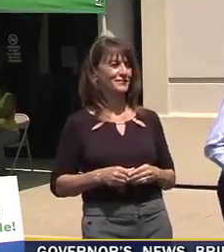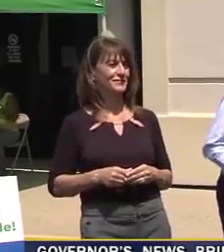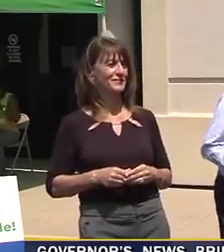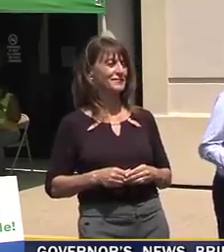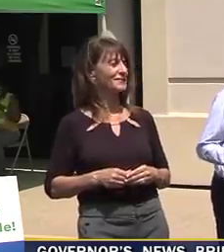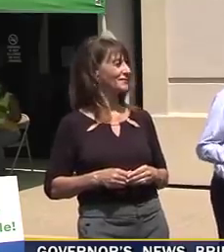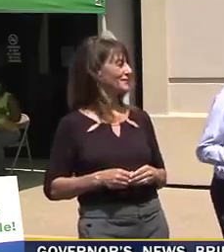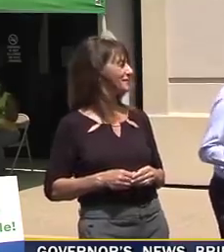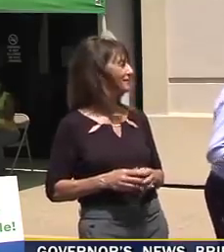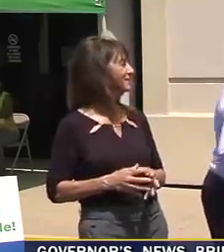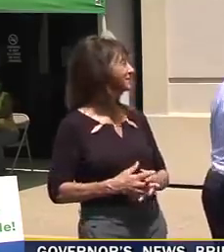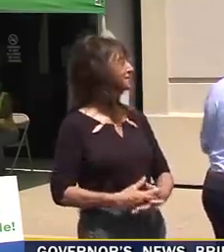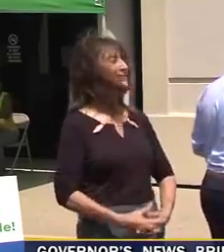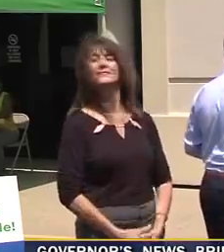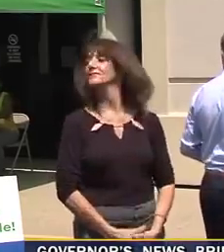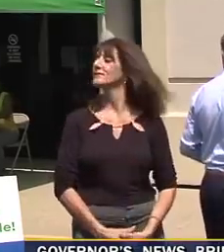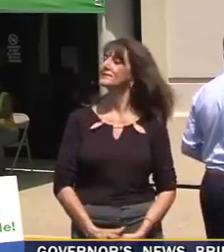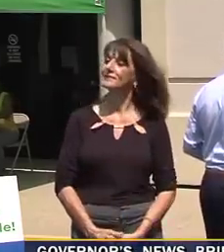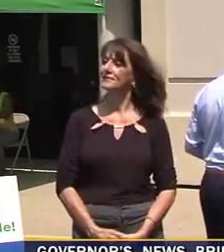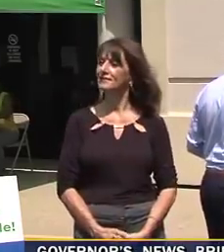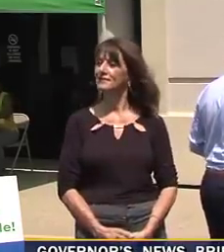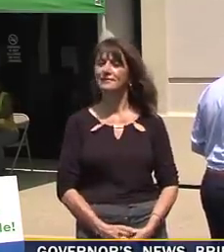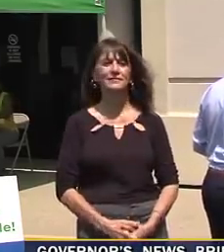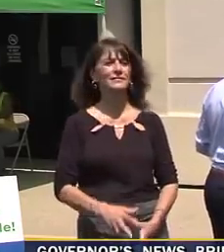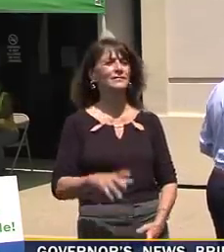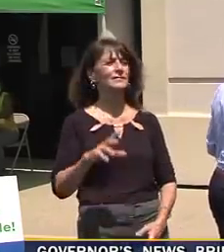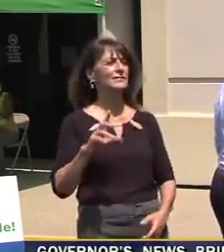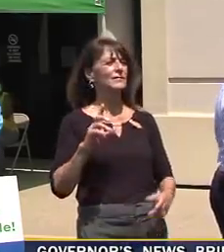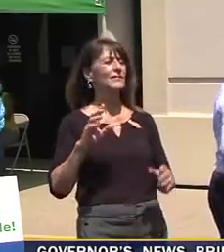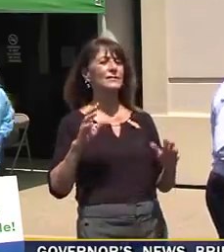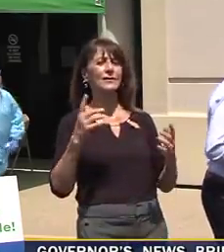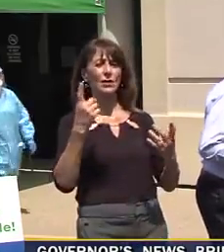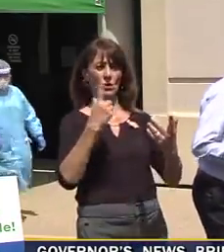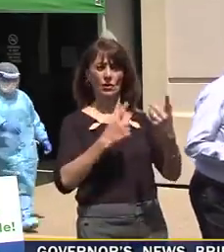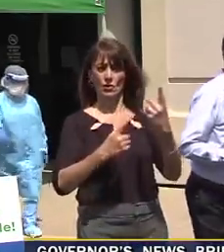That's it. Where'd you go, Dr. K? All right, questions?